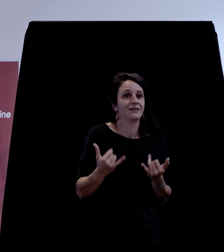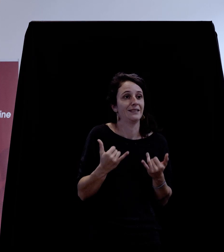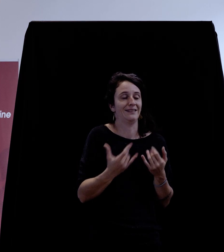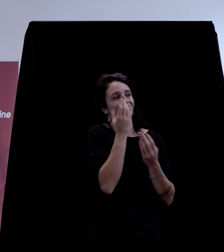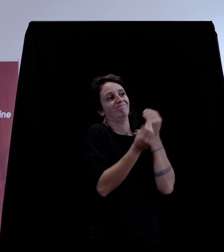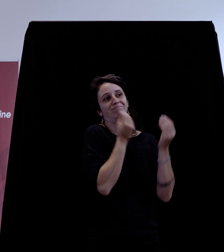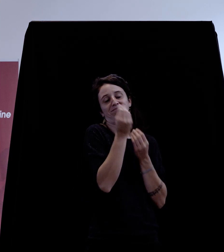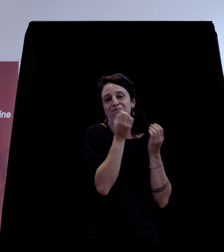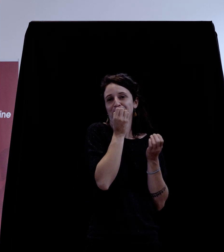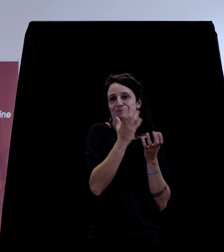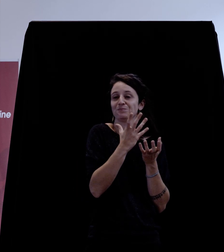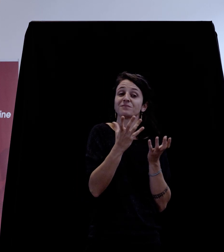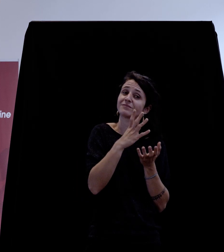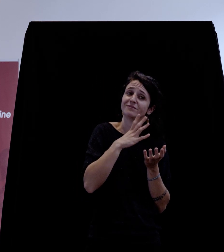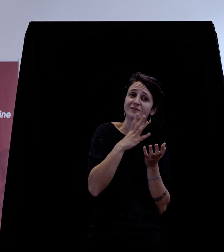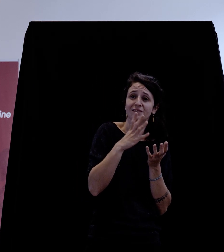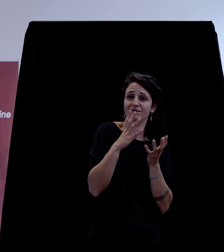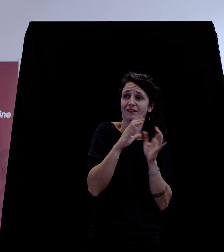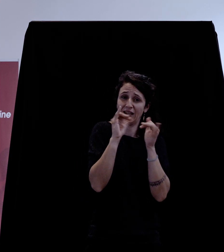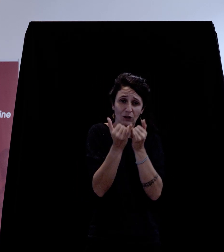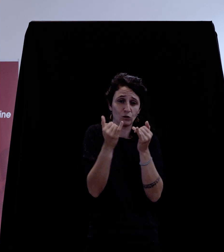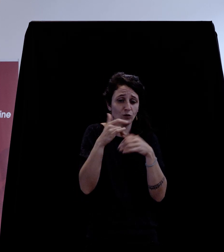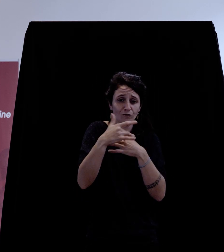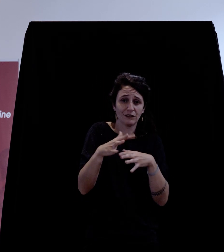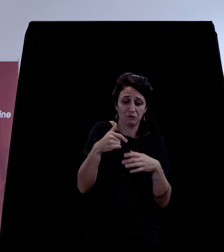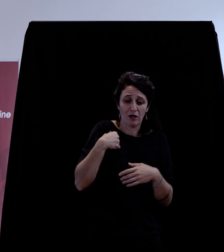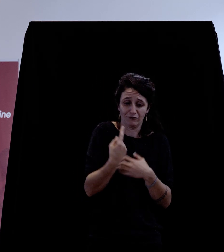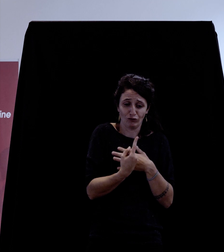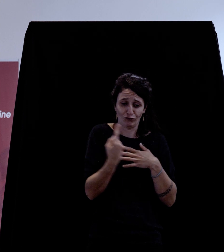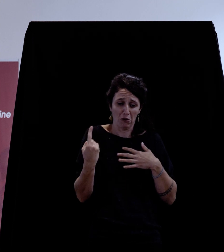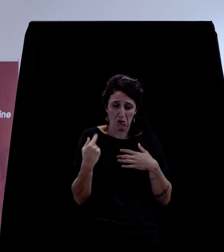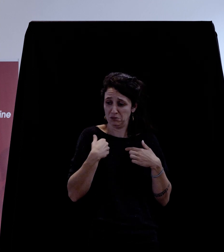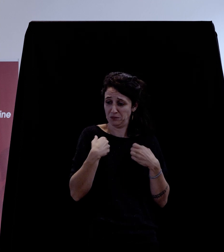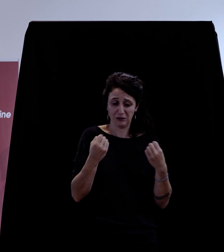me alone? Are we going to dinner? What? And you start getting anxious.